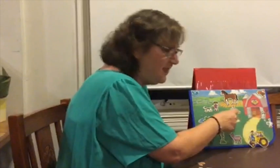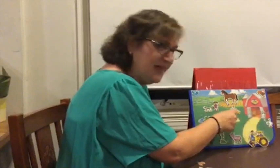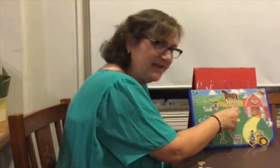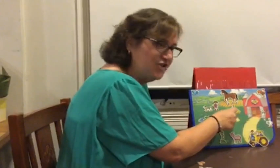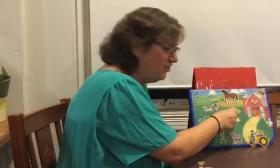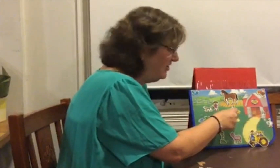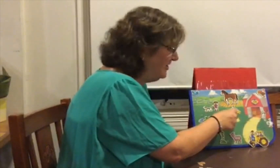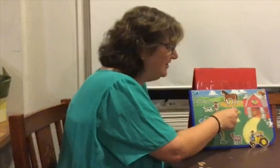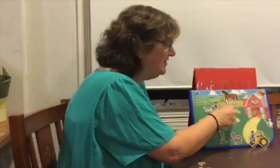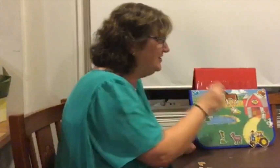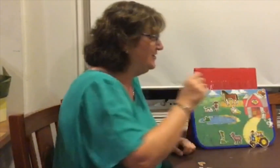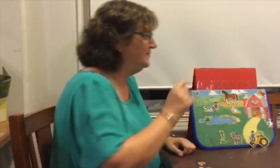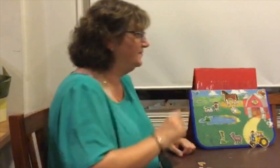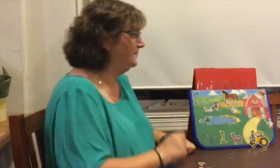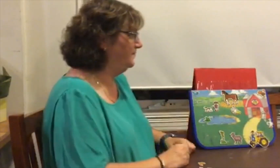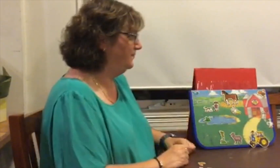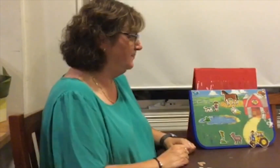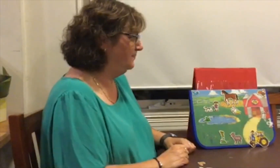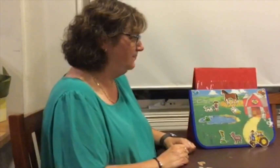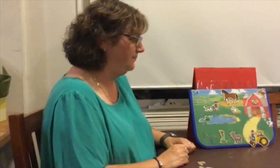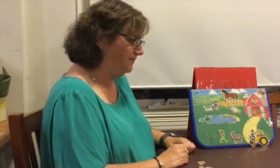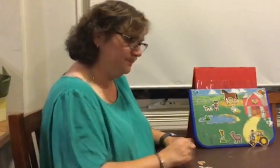There she is.